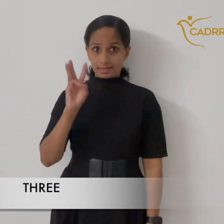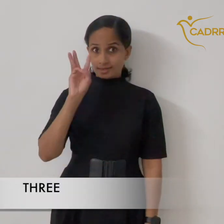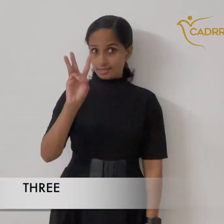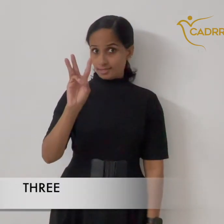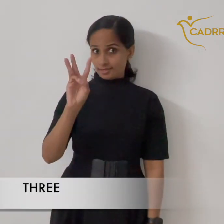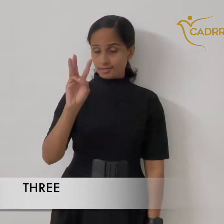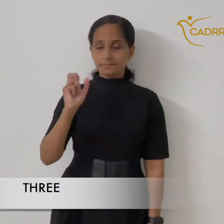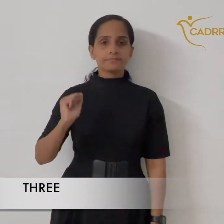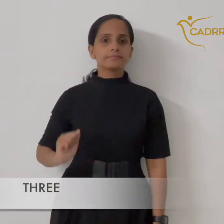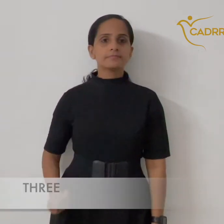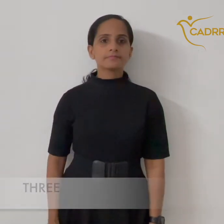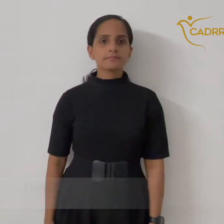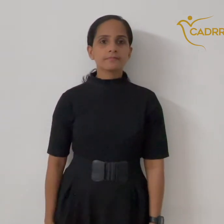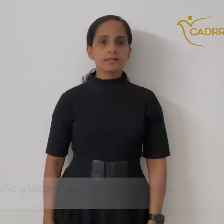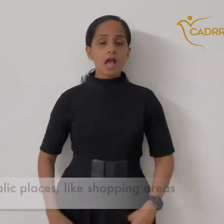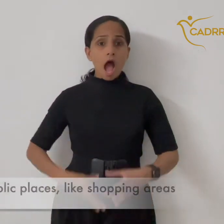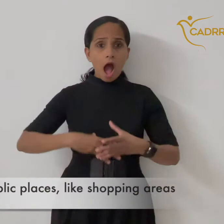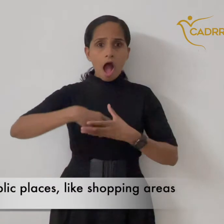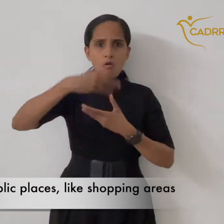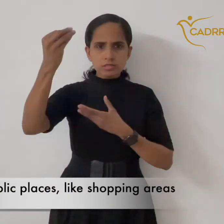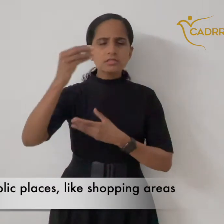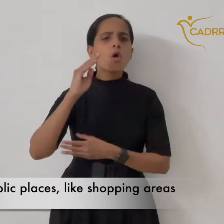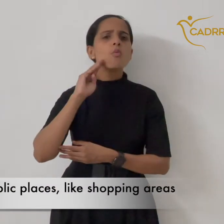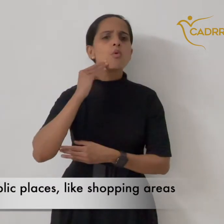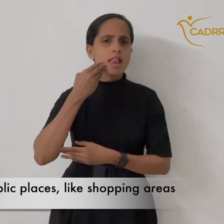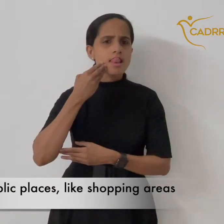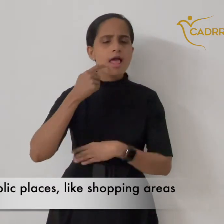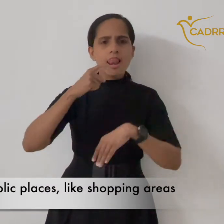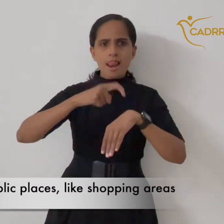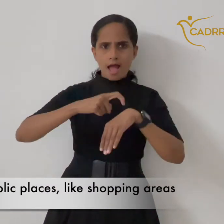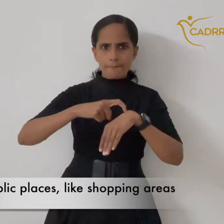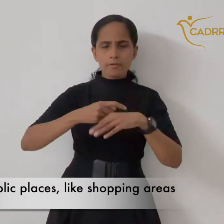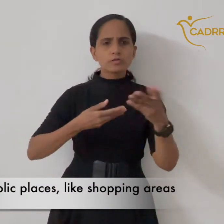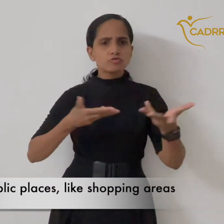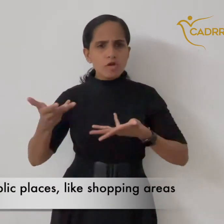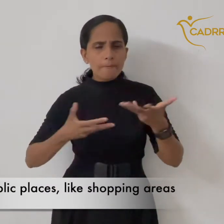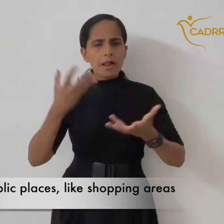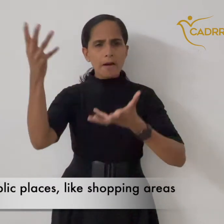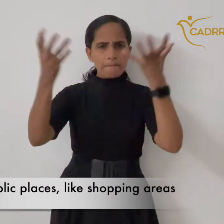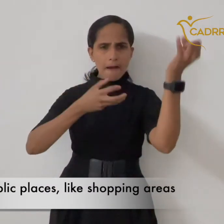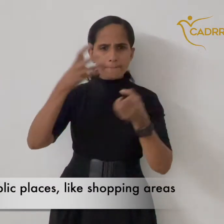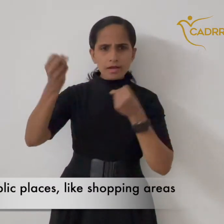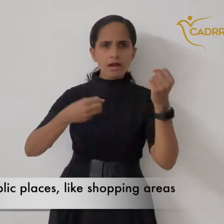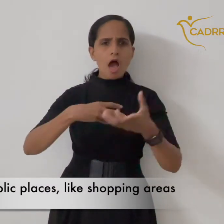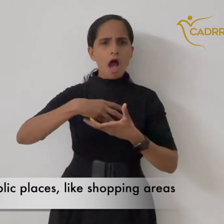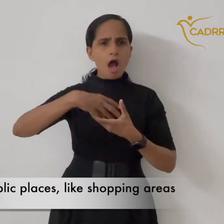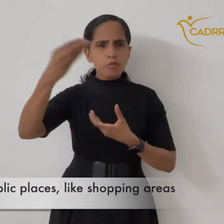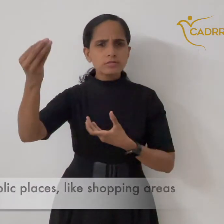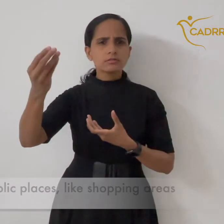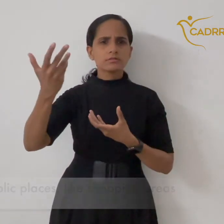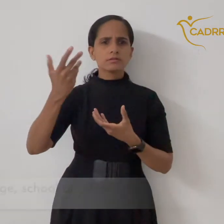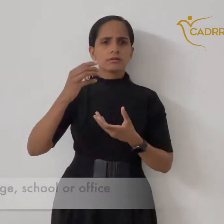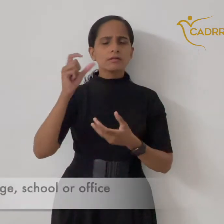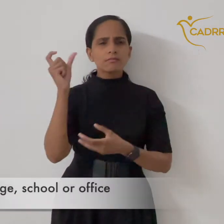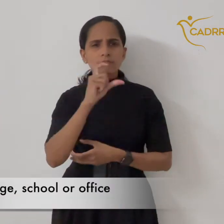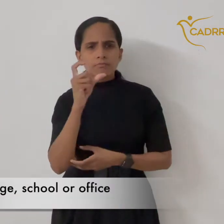3. When out in public places like shopping areas,